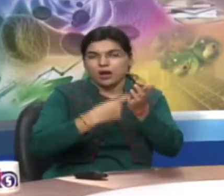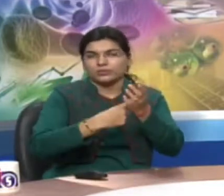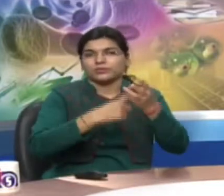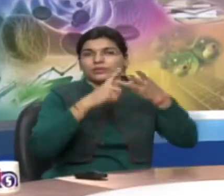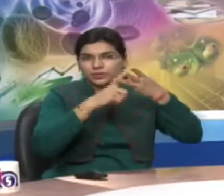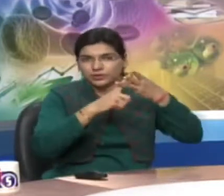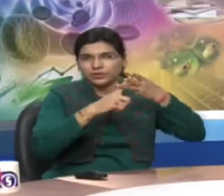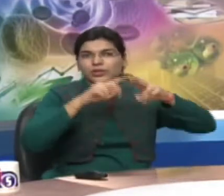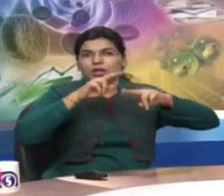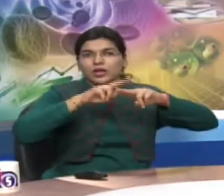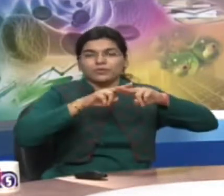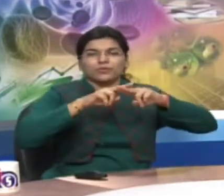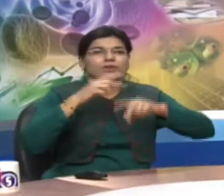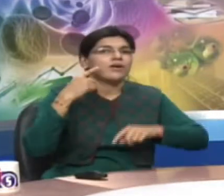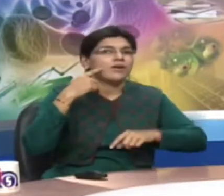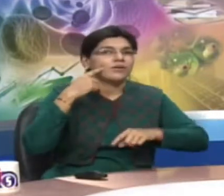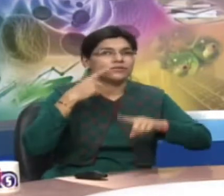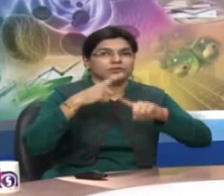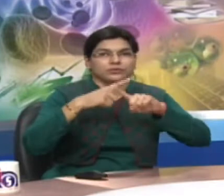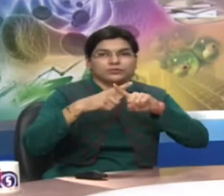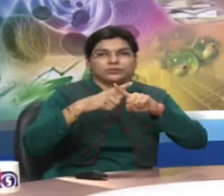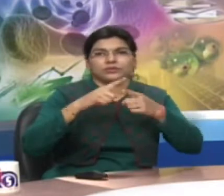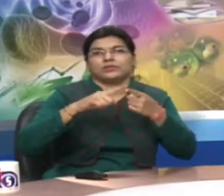Words of opposite meaning